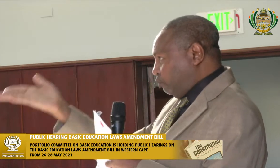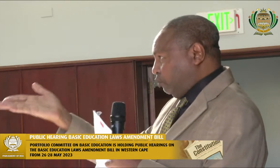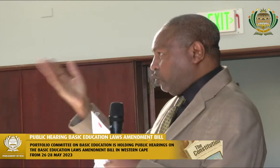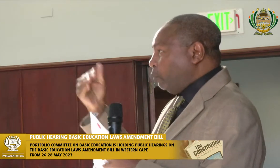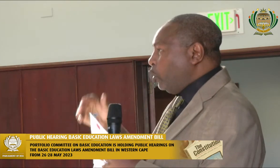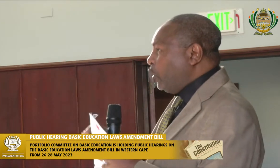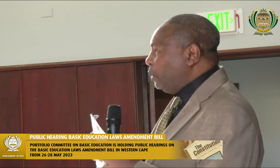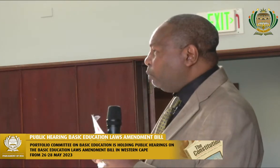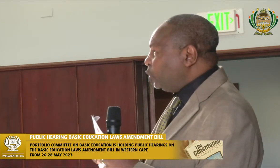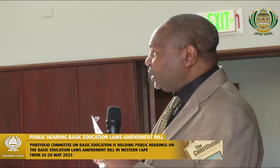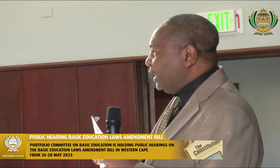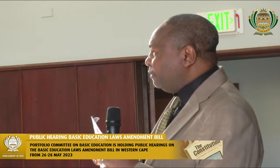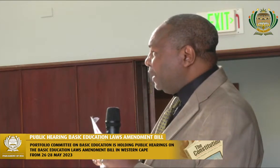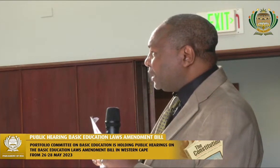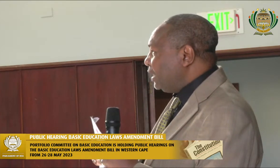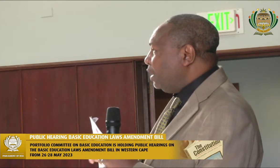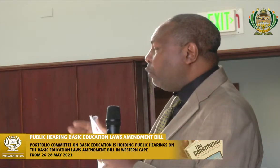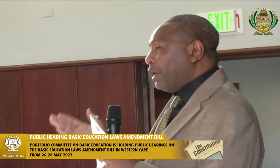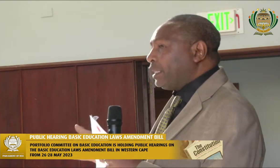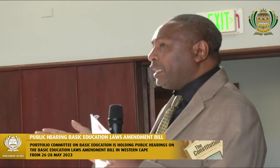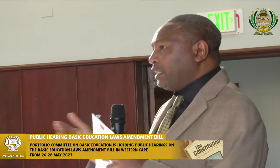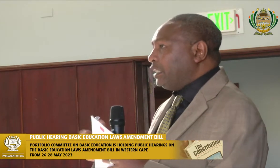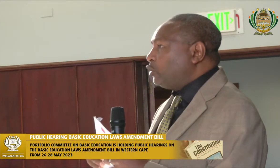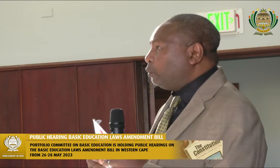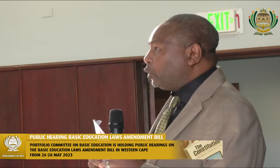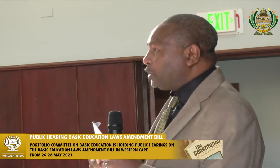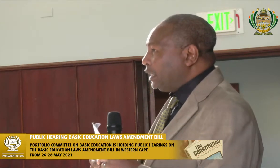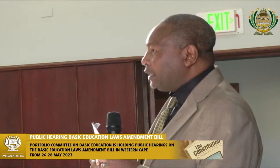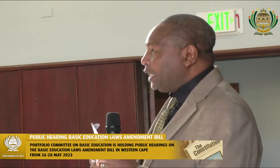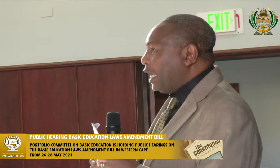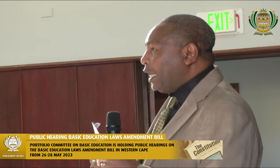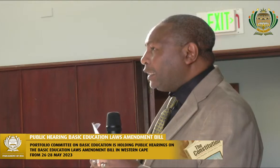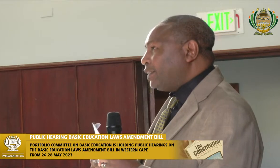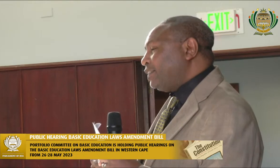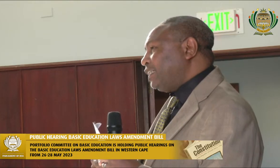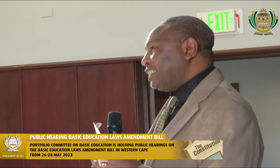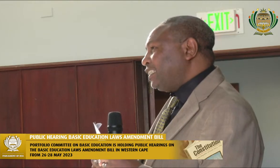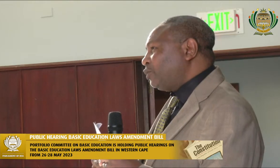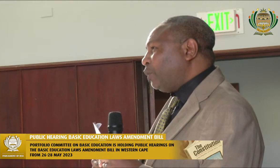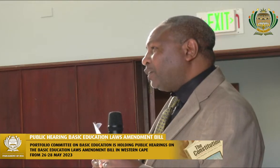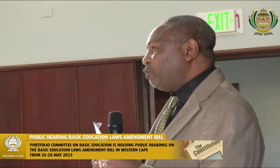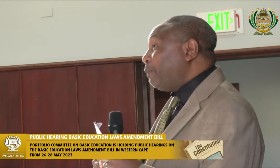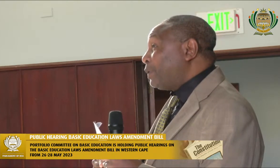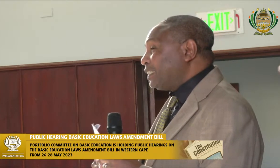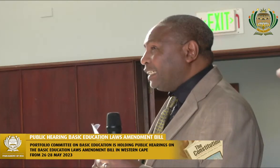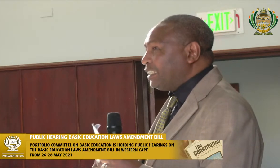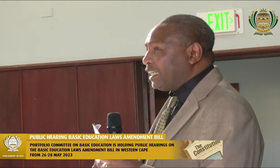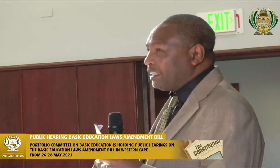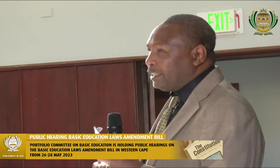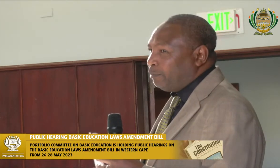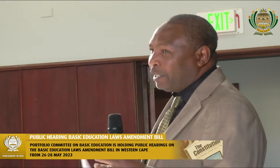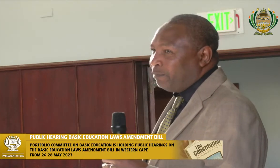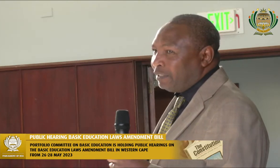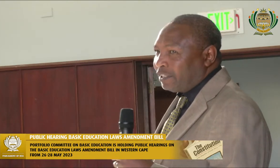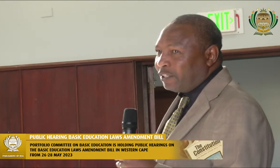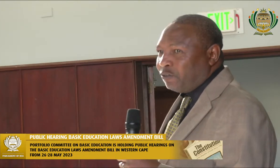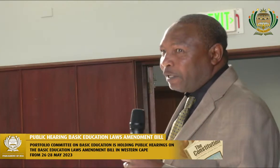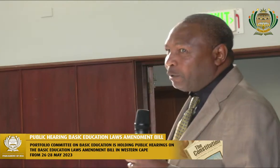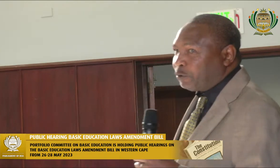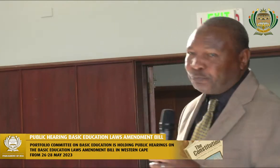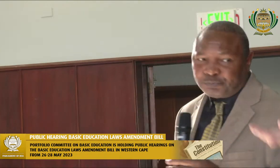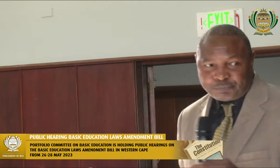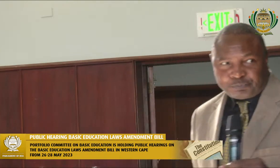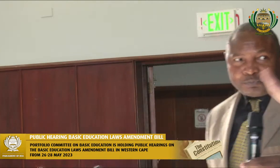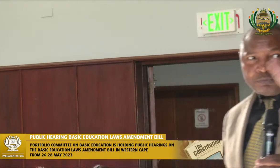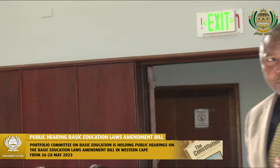agree from your input, in fact, whether this should proceed. And that is what we're presenting as the department. Thank